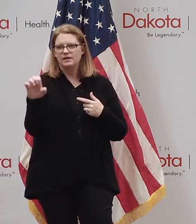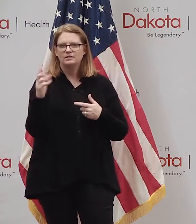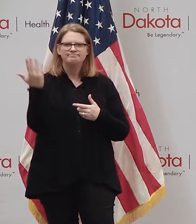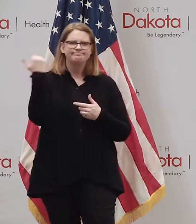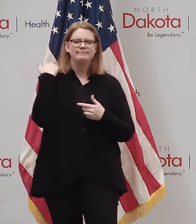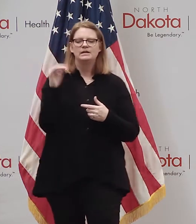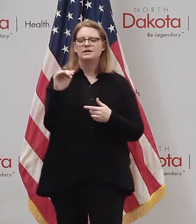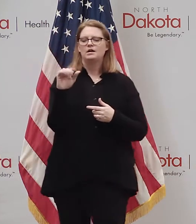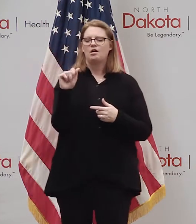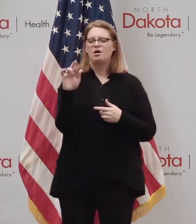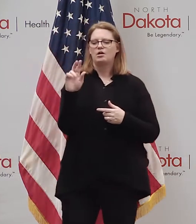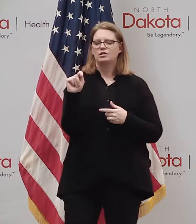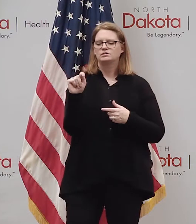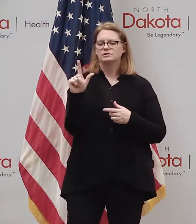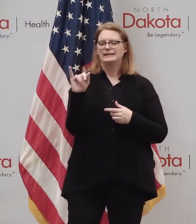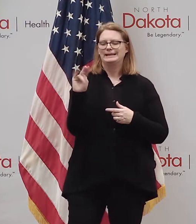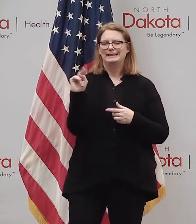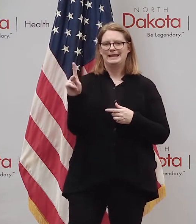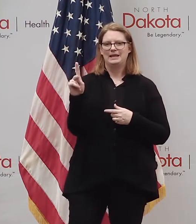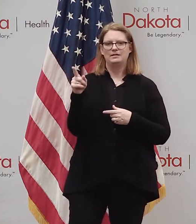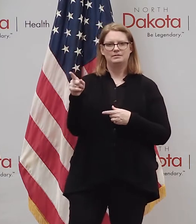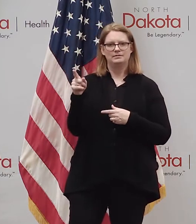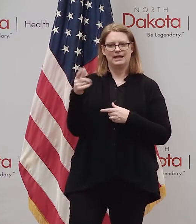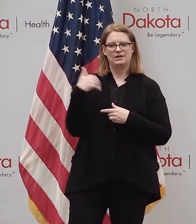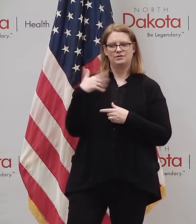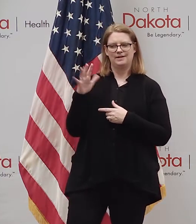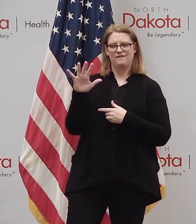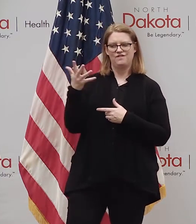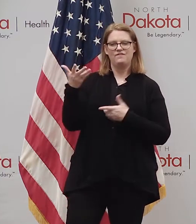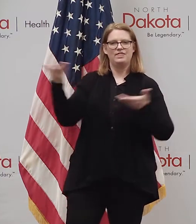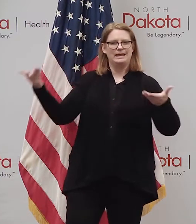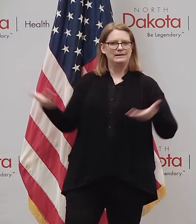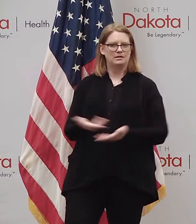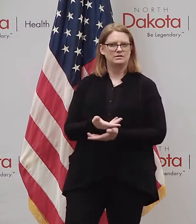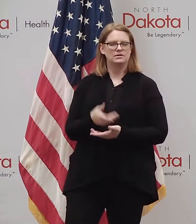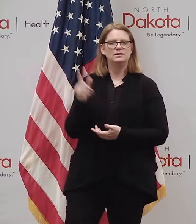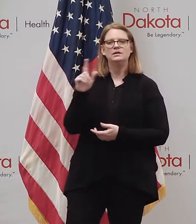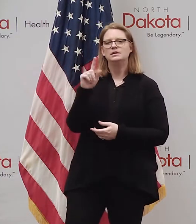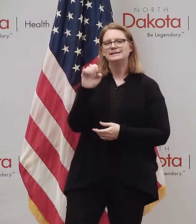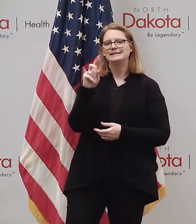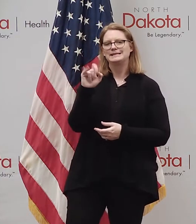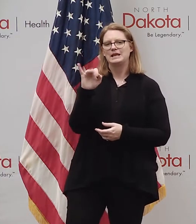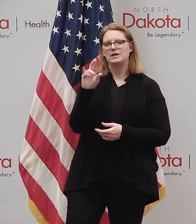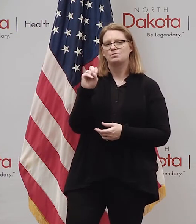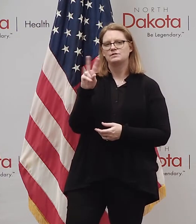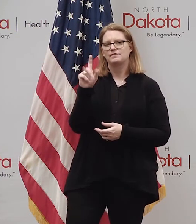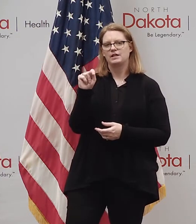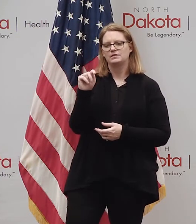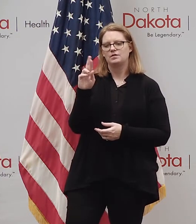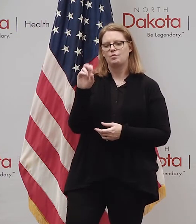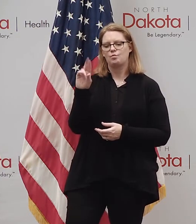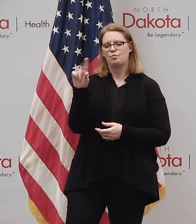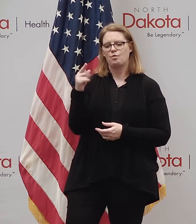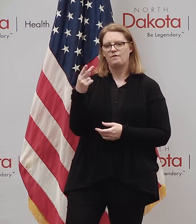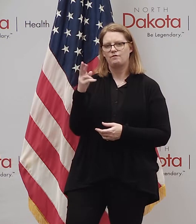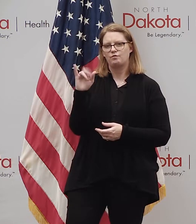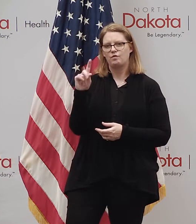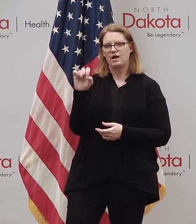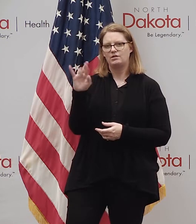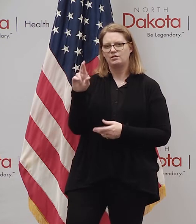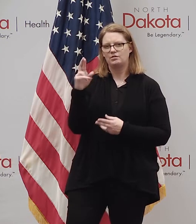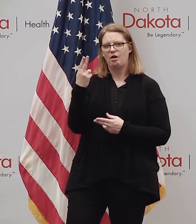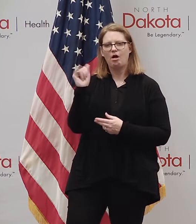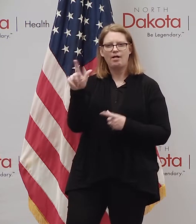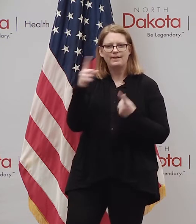Link and had her become the fifth inductee to the Theodore Roosevelt Rough Rider Hall of Fame. And of course, Peggy